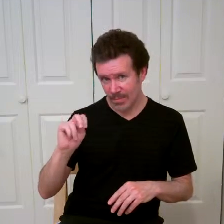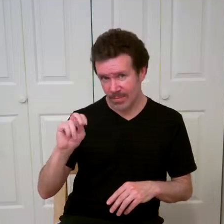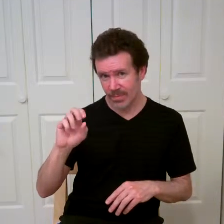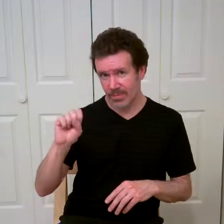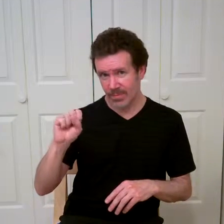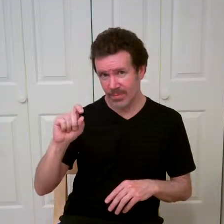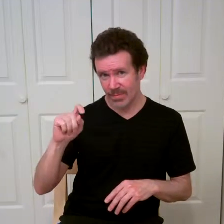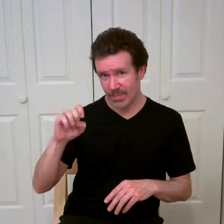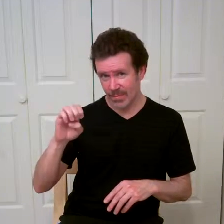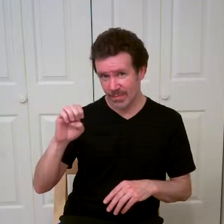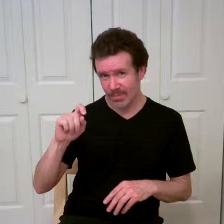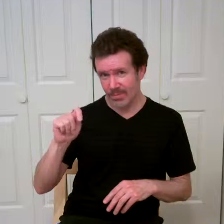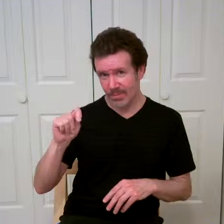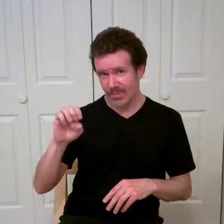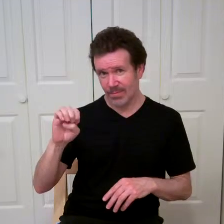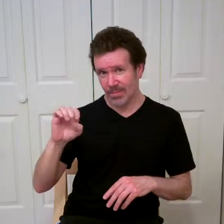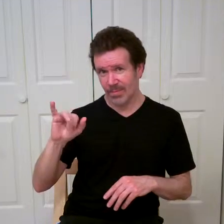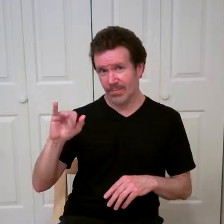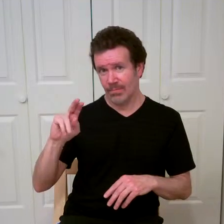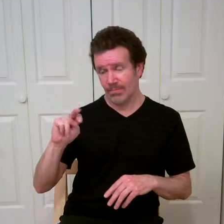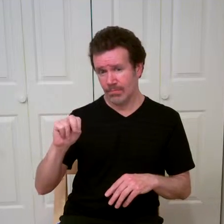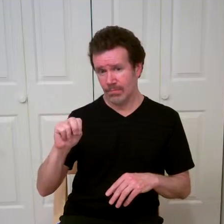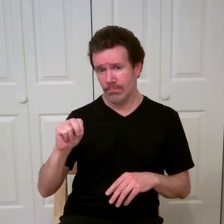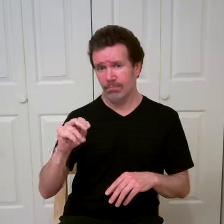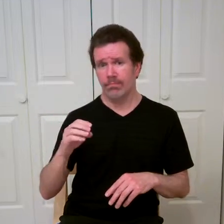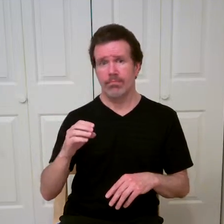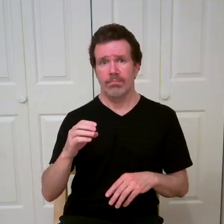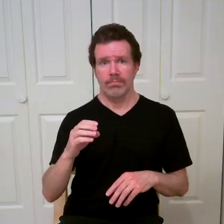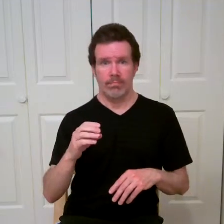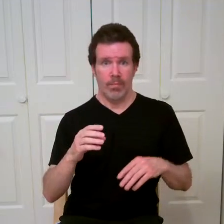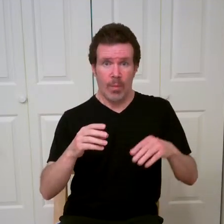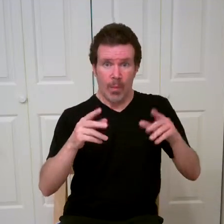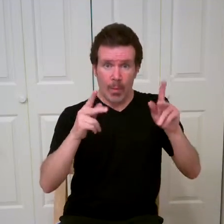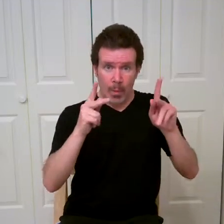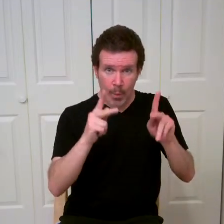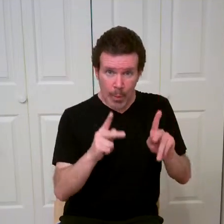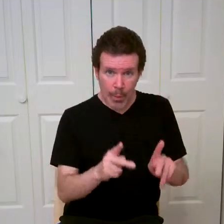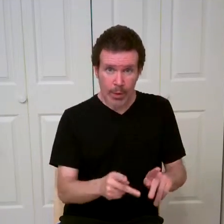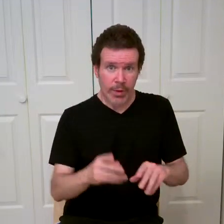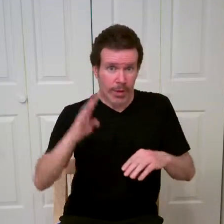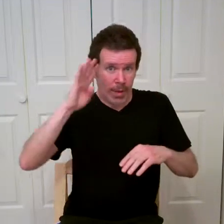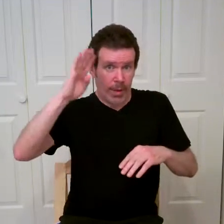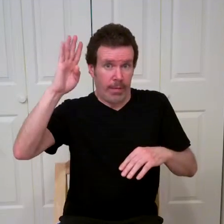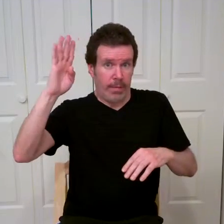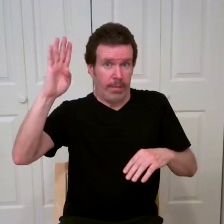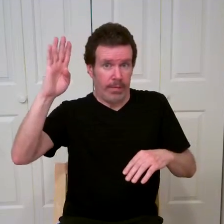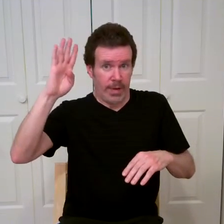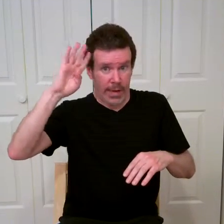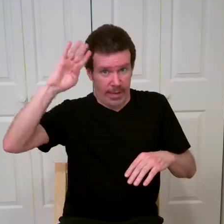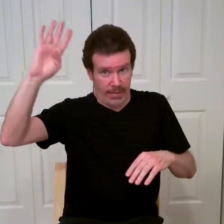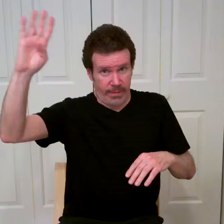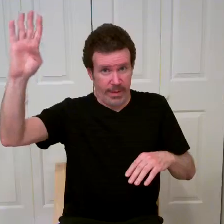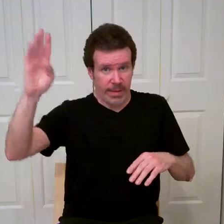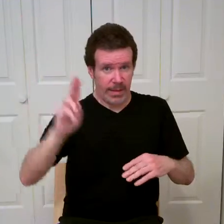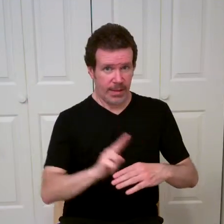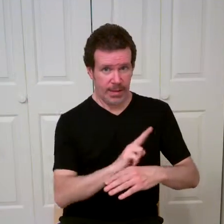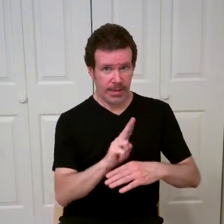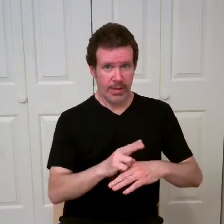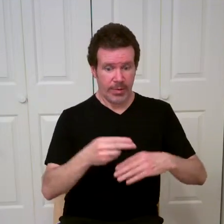putting together body parts, then using electricity to bring it to life. The human then turns into a monster